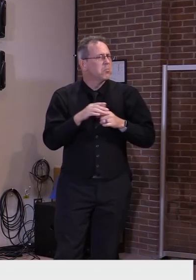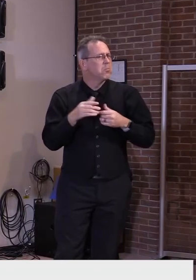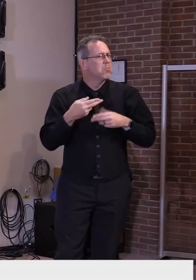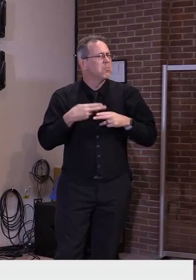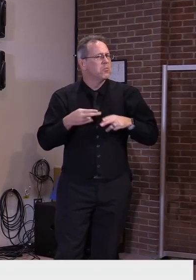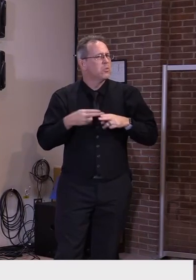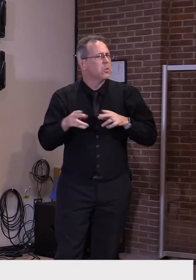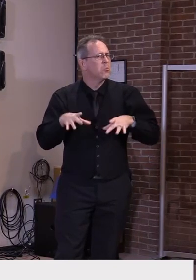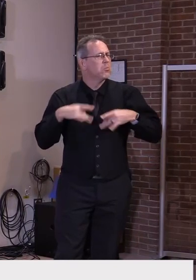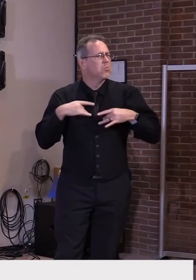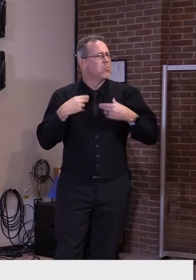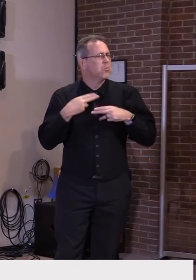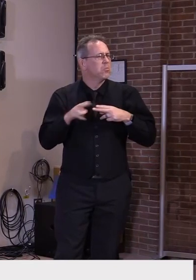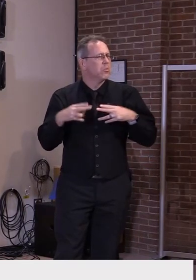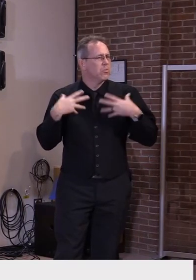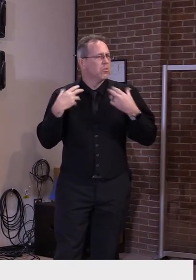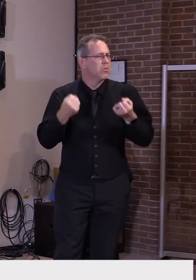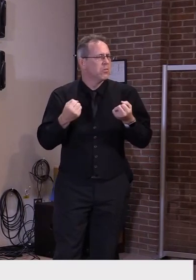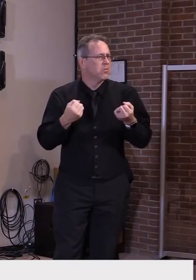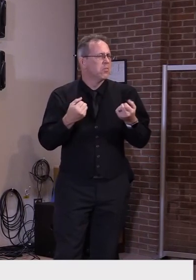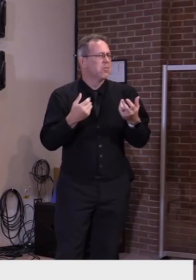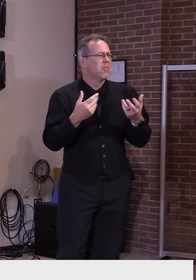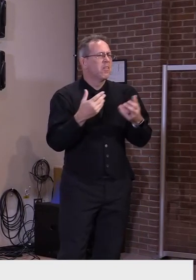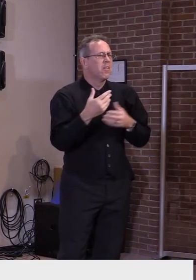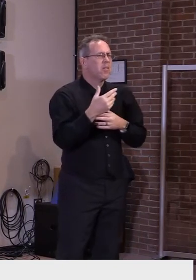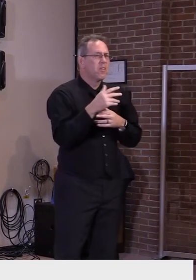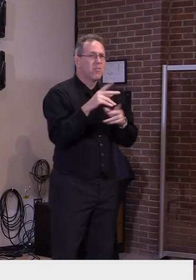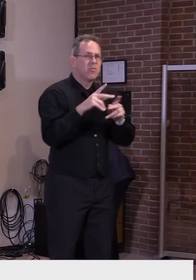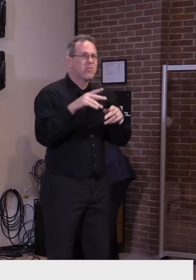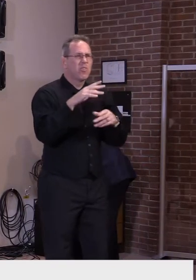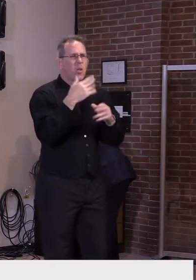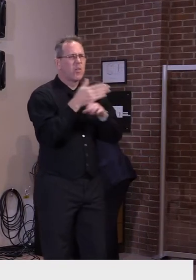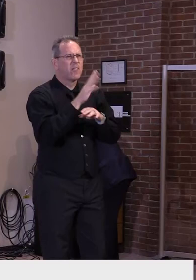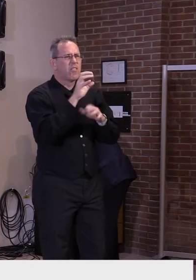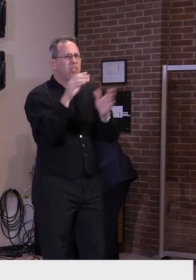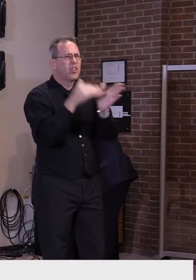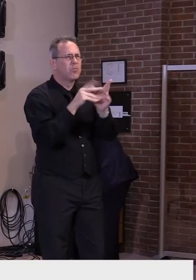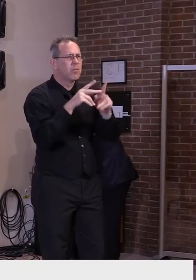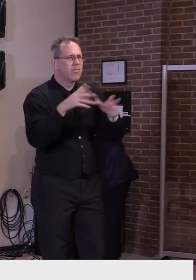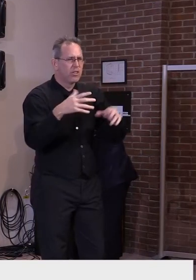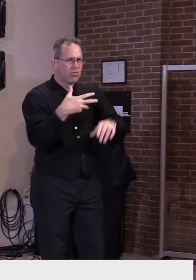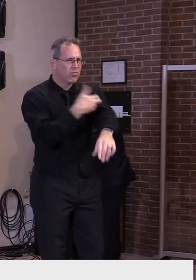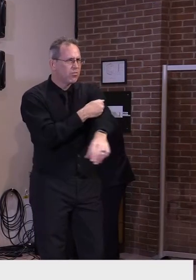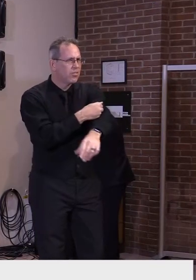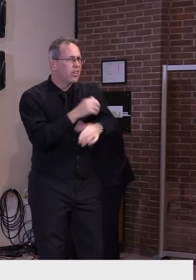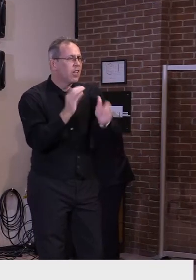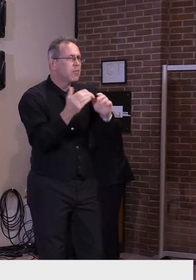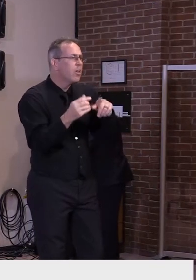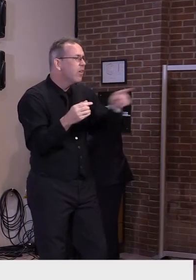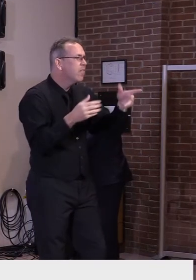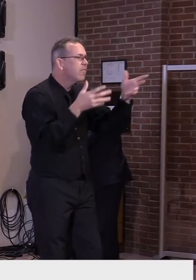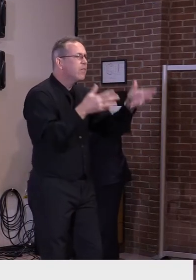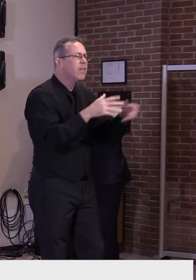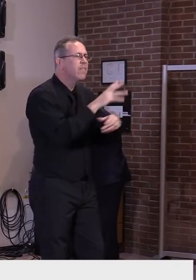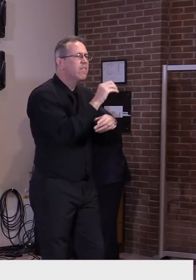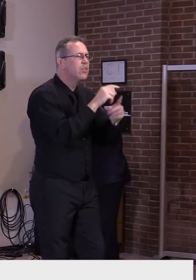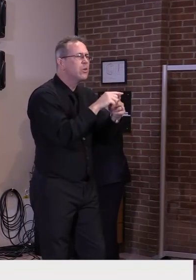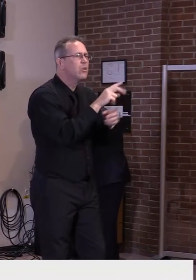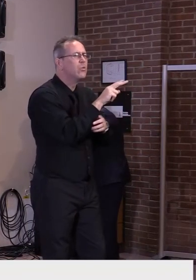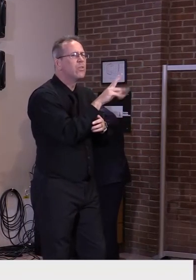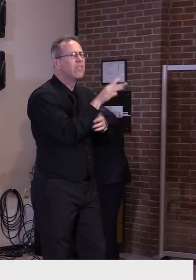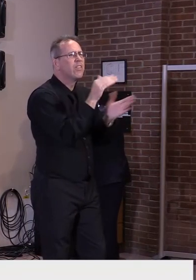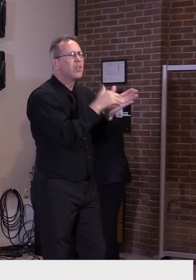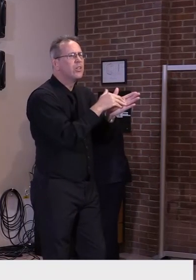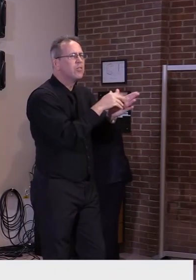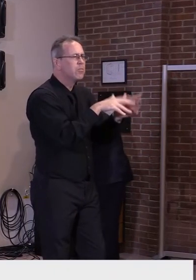500,000 people who are vaccinated at this point. And we may have 50 to 100,000, maybe 100,000